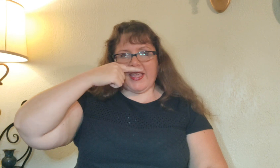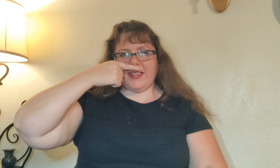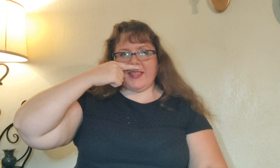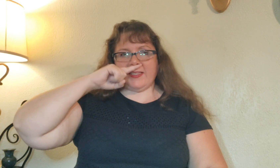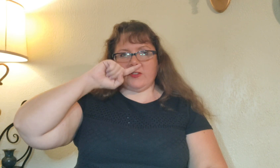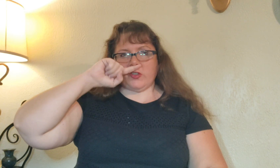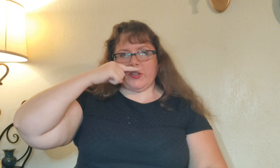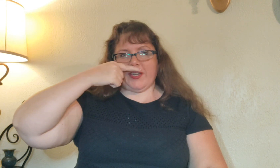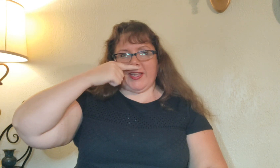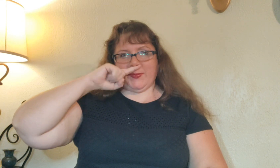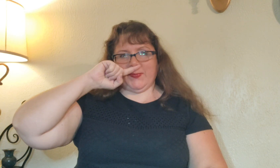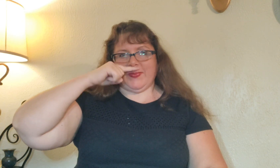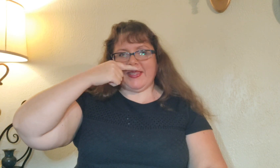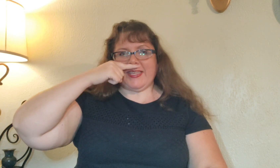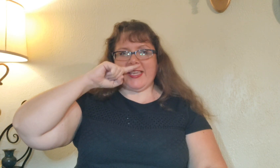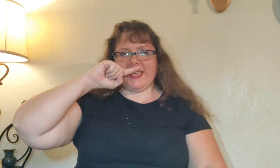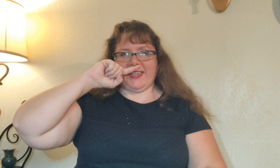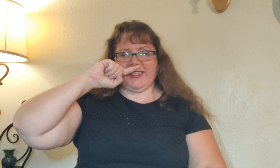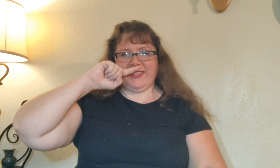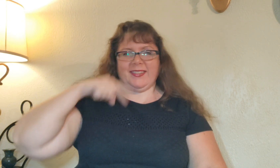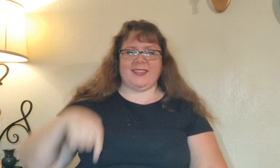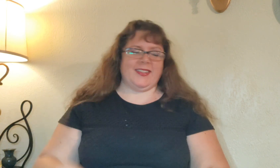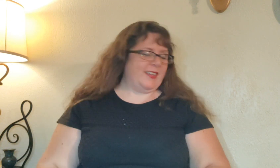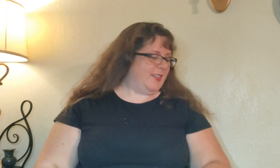and then churning, kid.